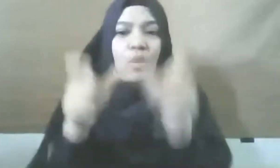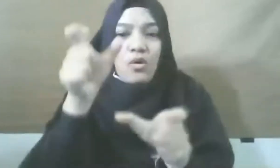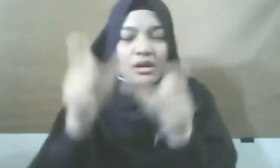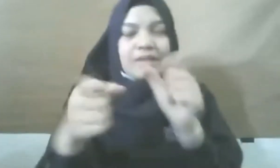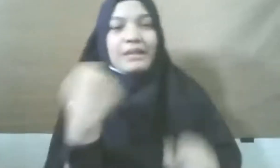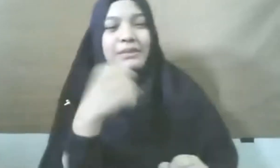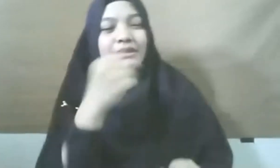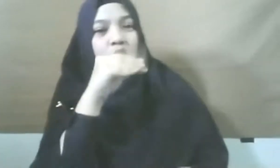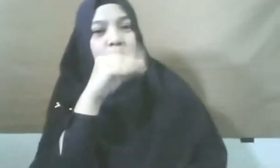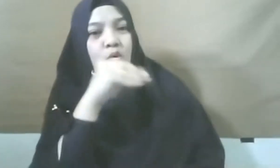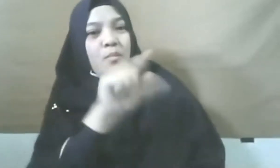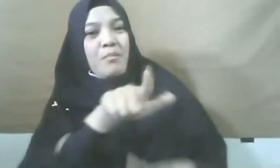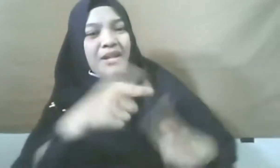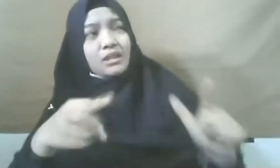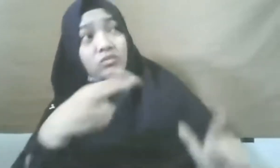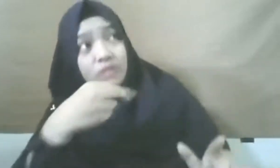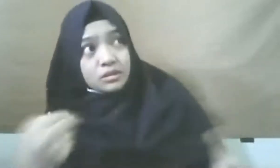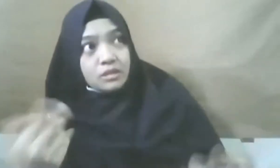experience?